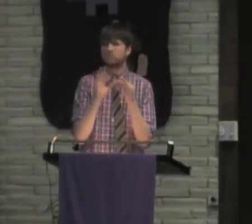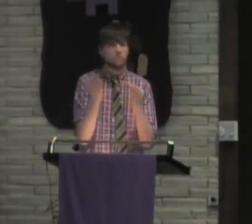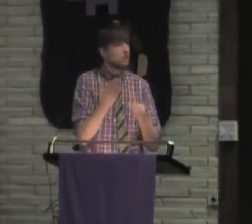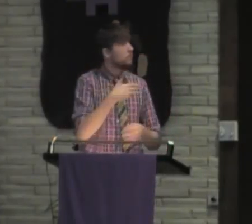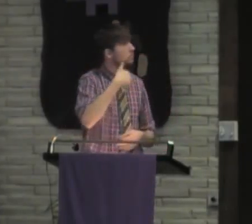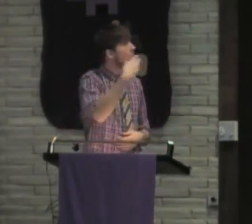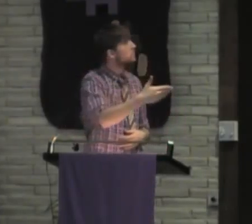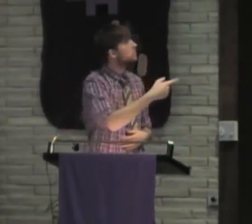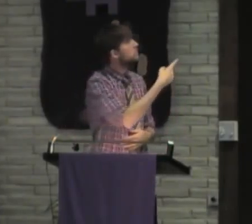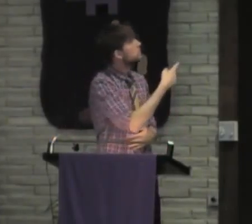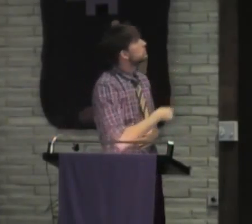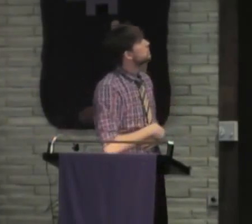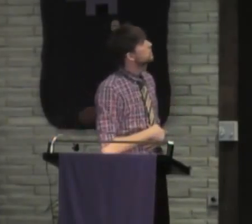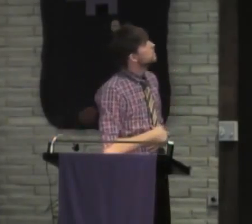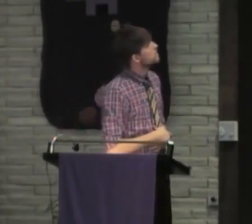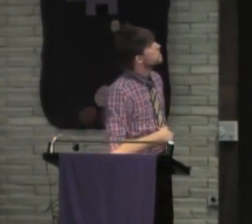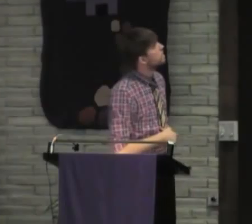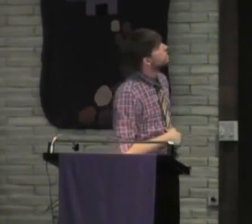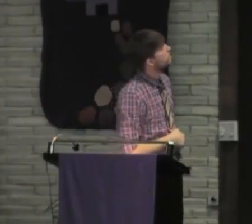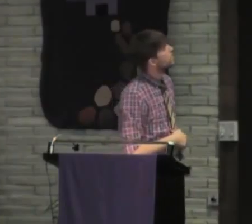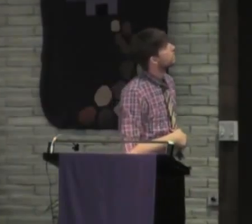Let's see what Nehemiah prayed about.